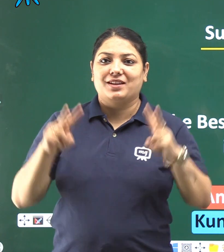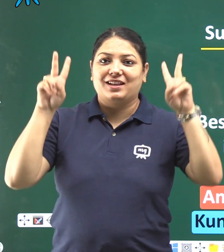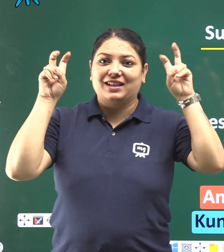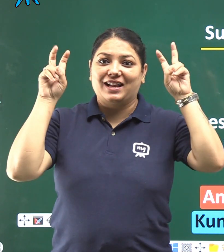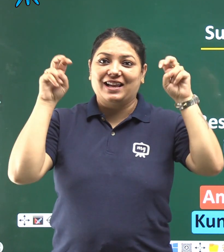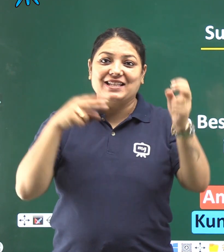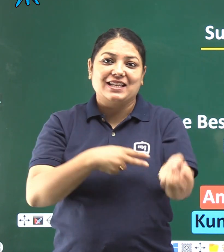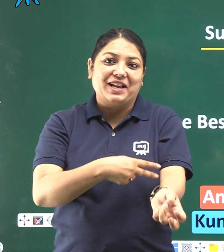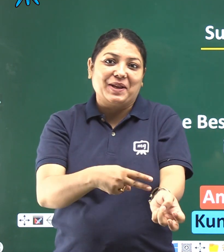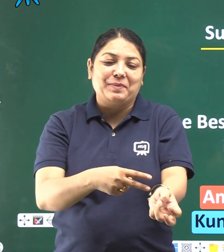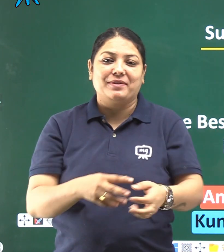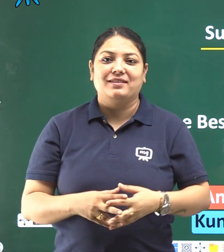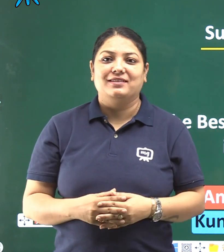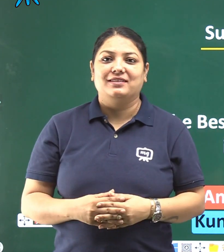name is